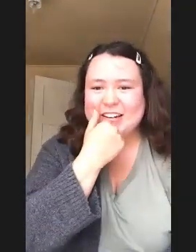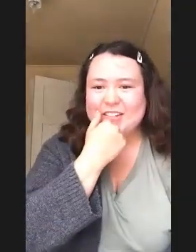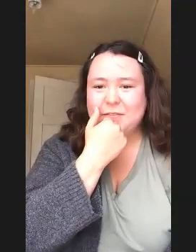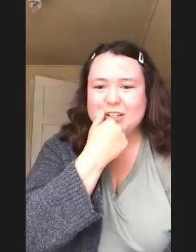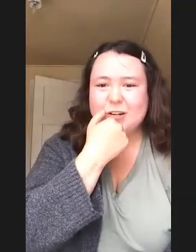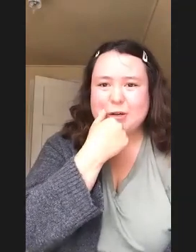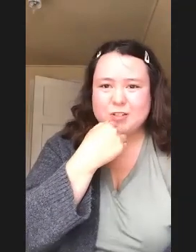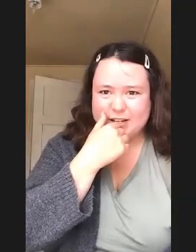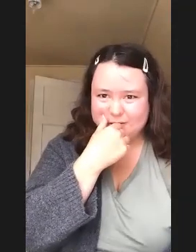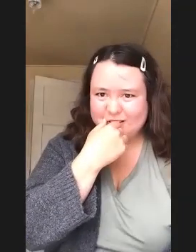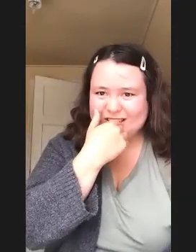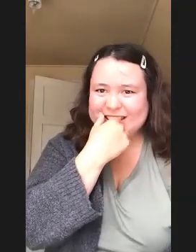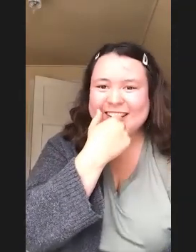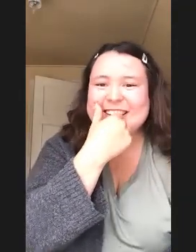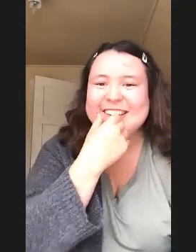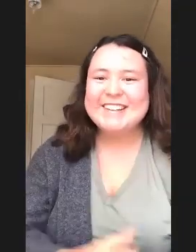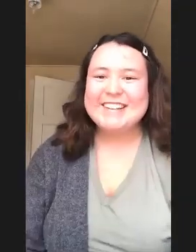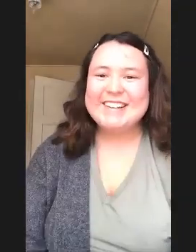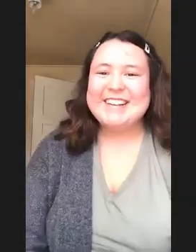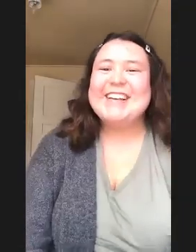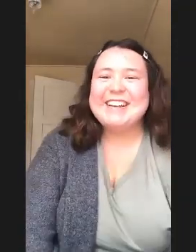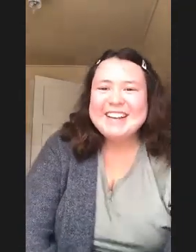I'm not sure about train. Yeah.